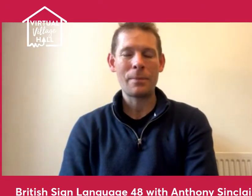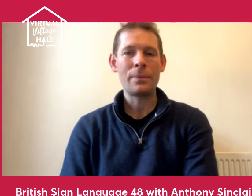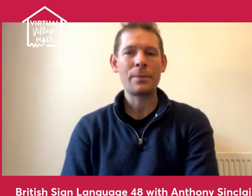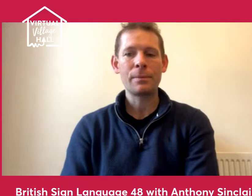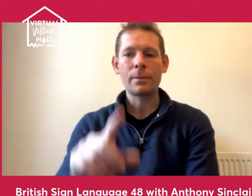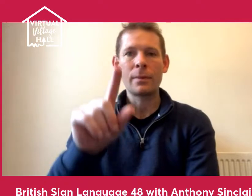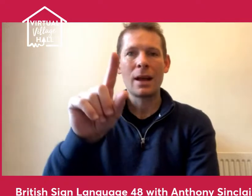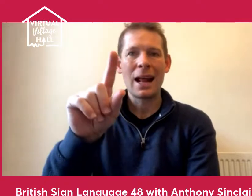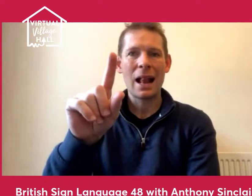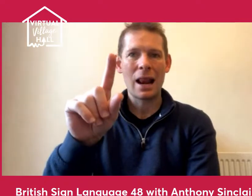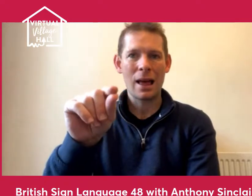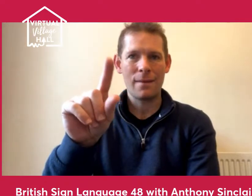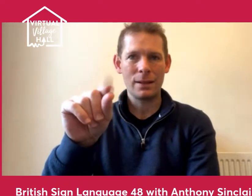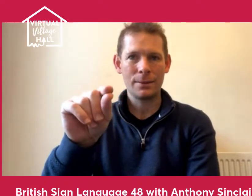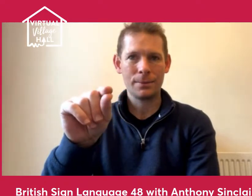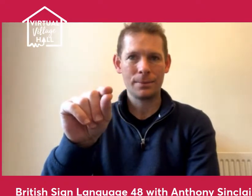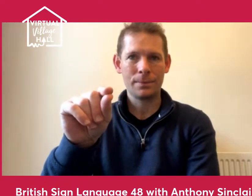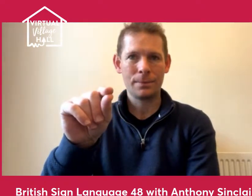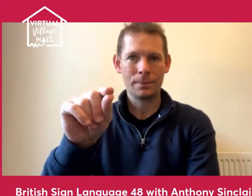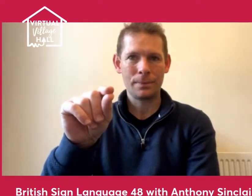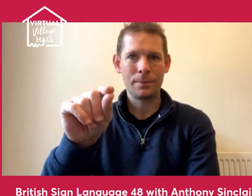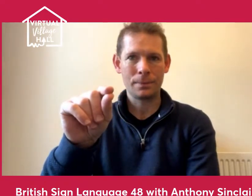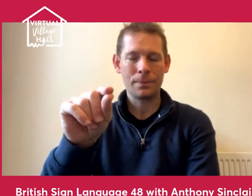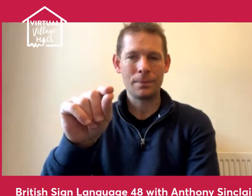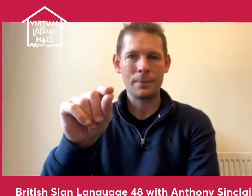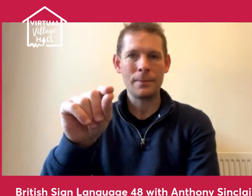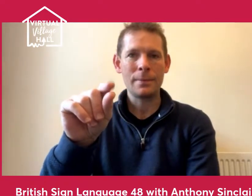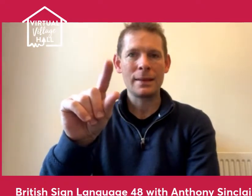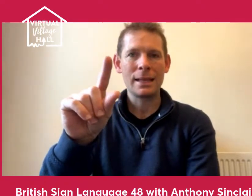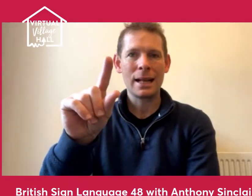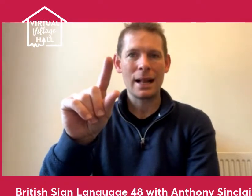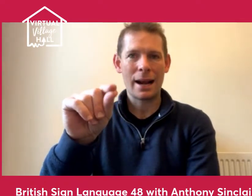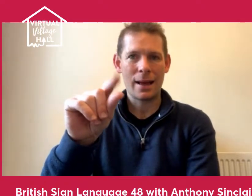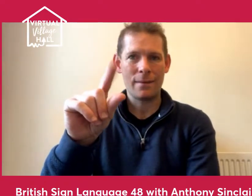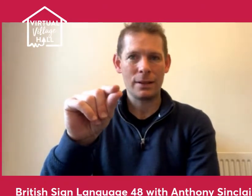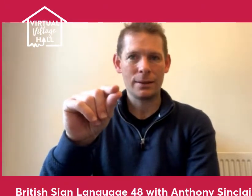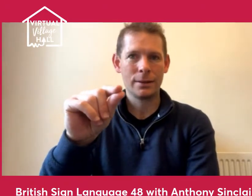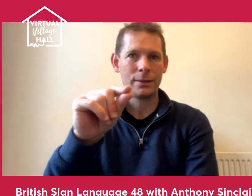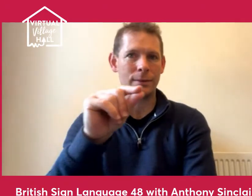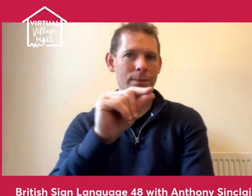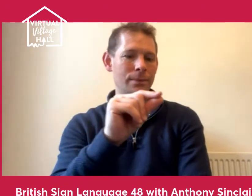11,